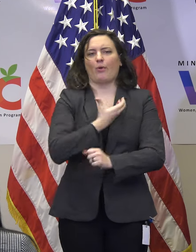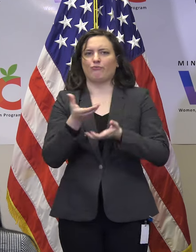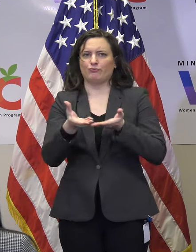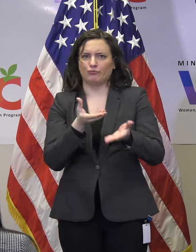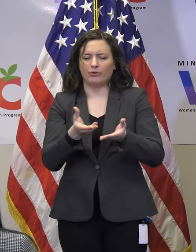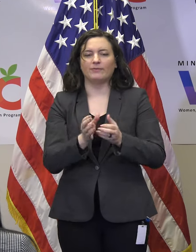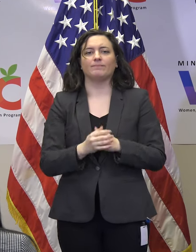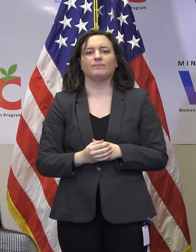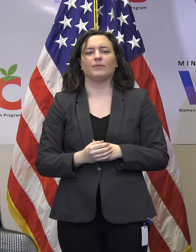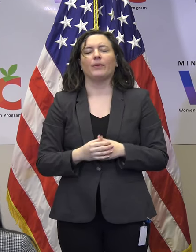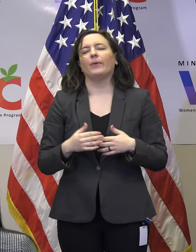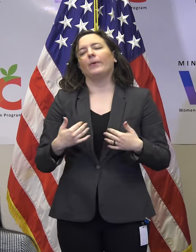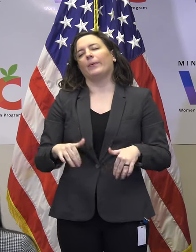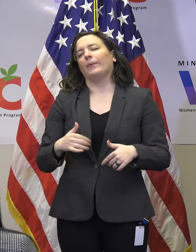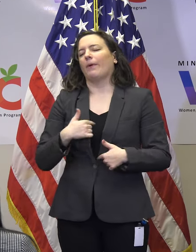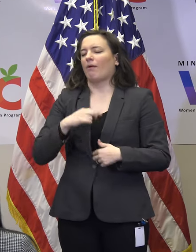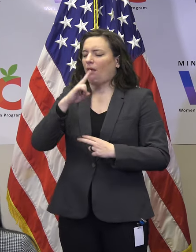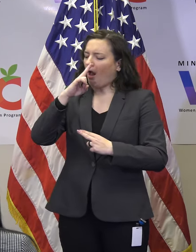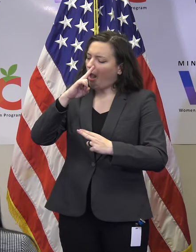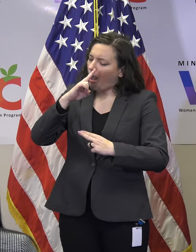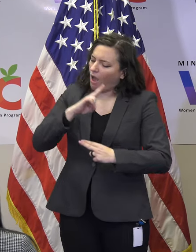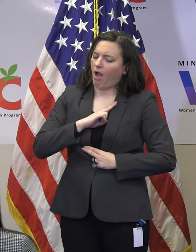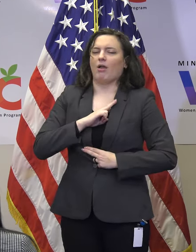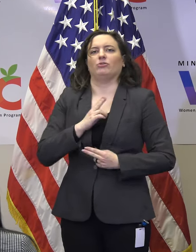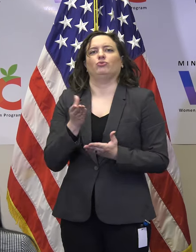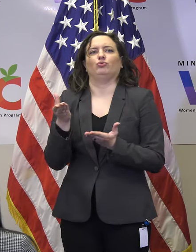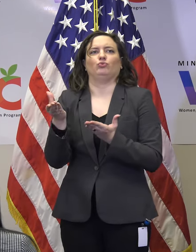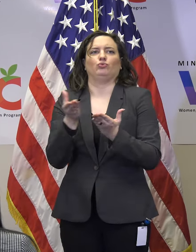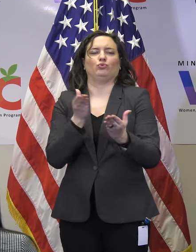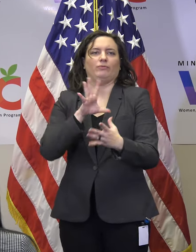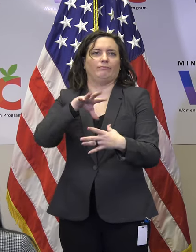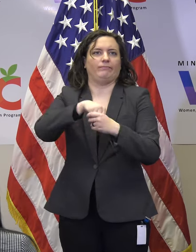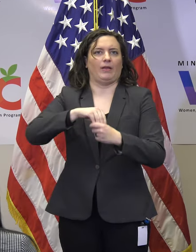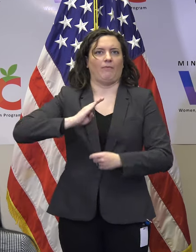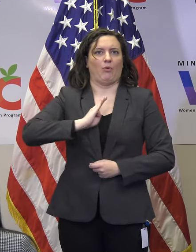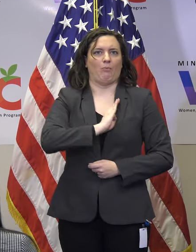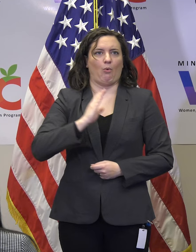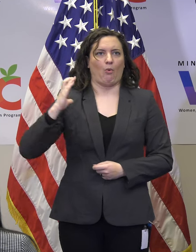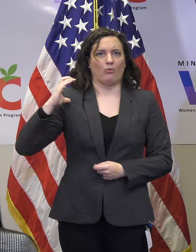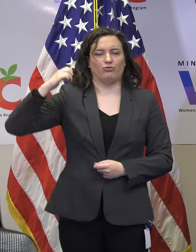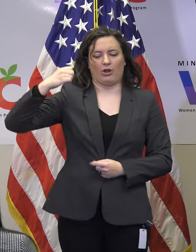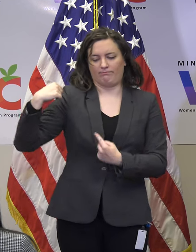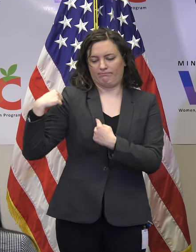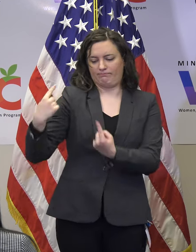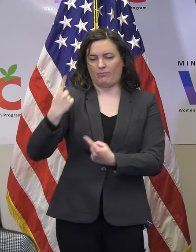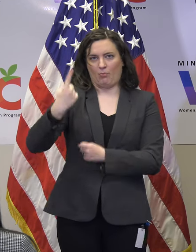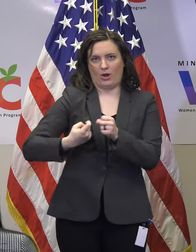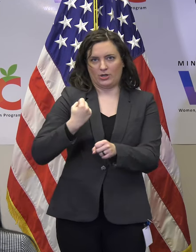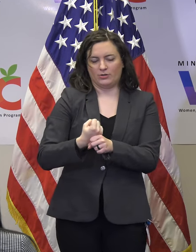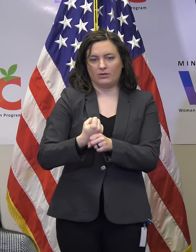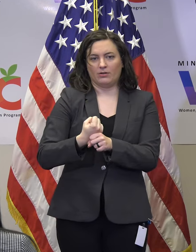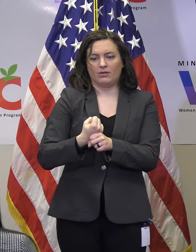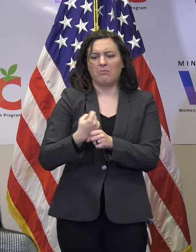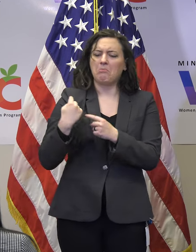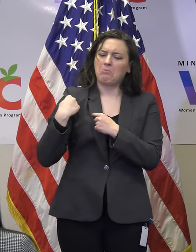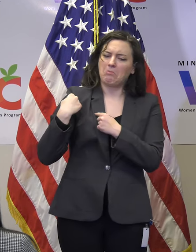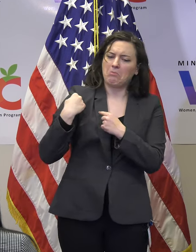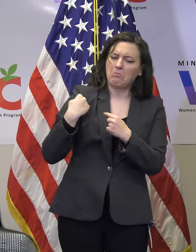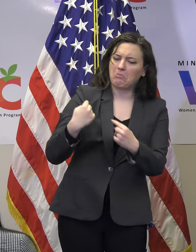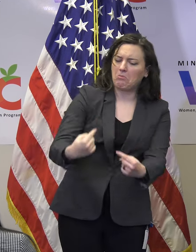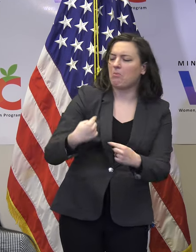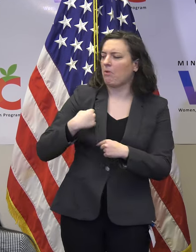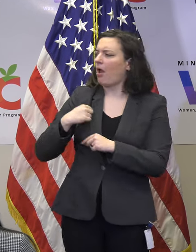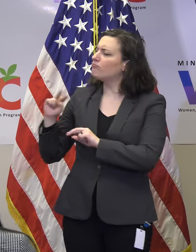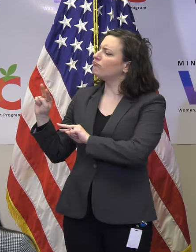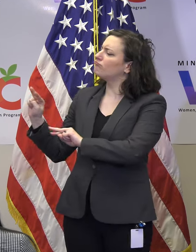been an honor for me to serve as board chair for the National WIC Association this past year, and during this time, I've had the chance to see how WIC